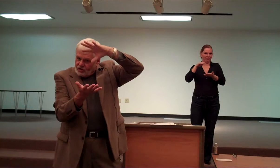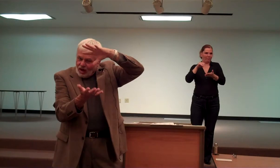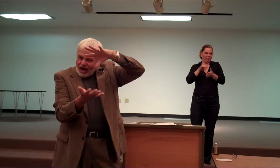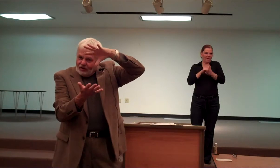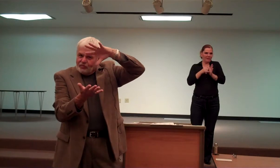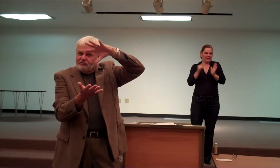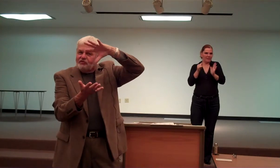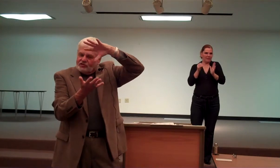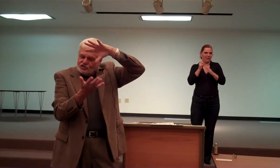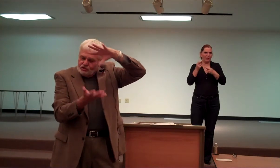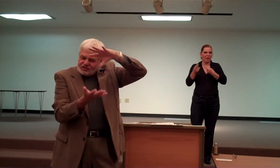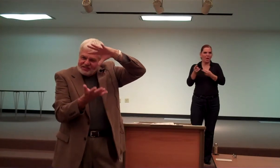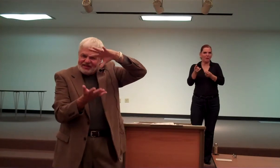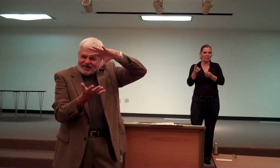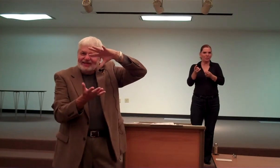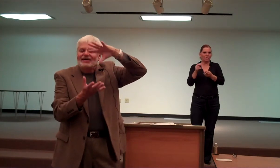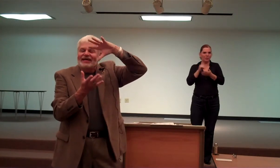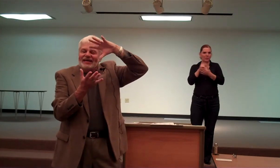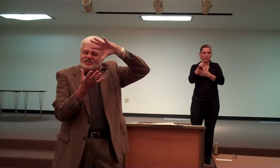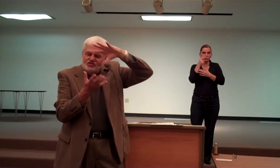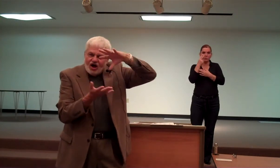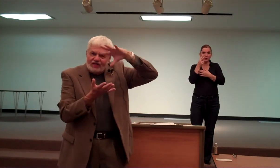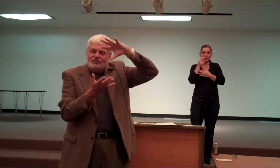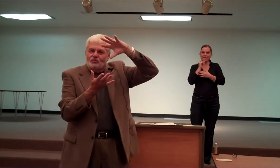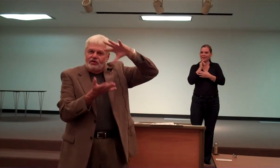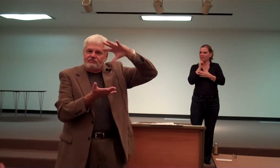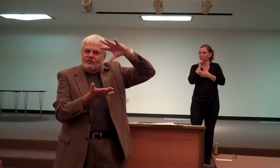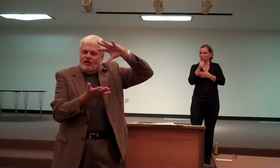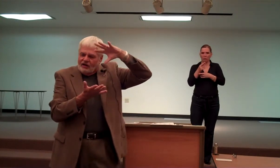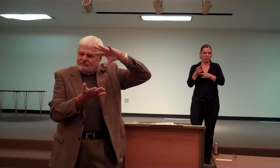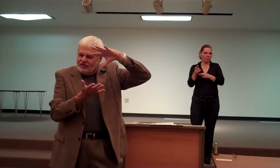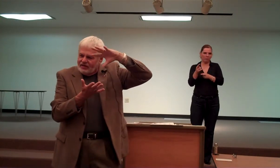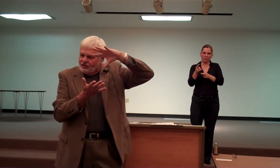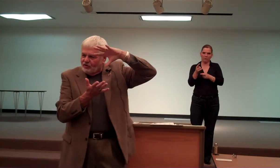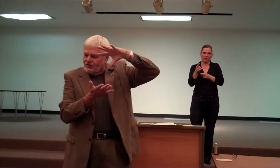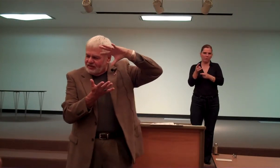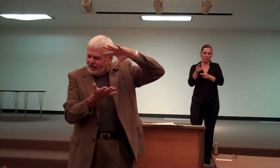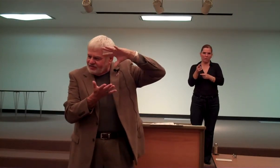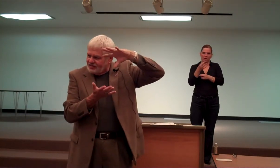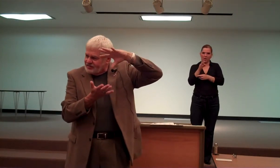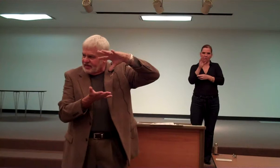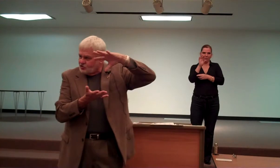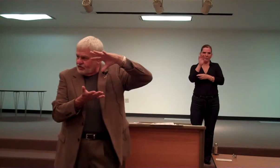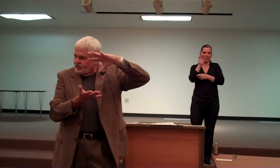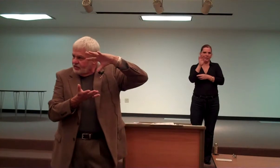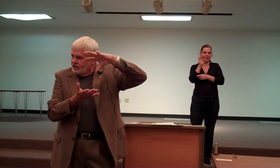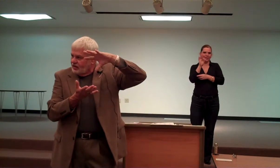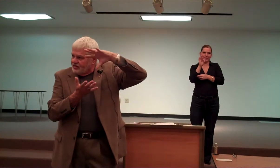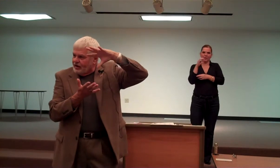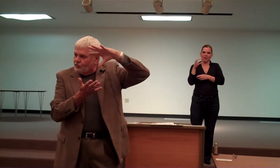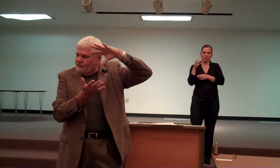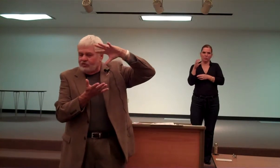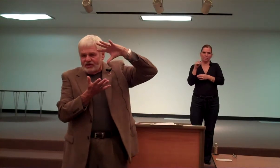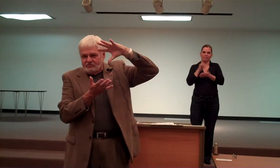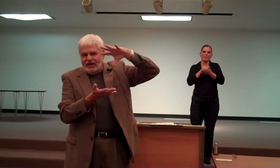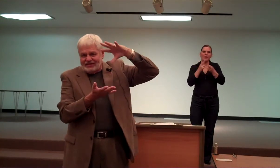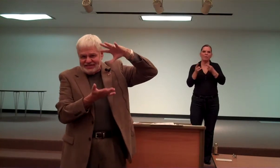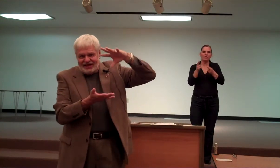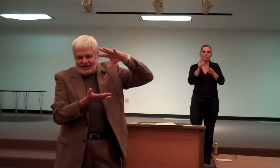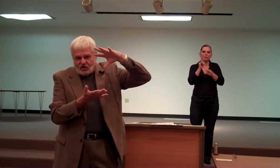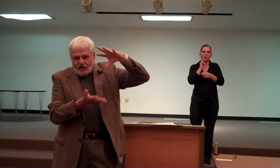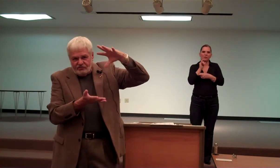Remember, the Ohio River that you see is not the river of the early 19th century. That river